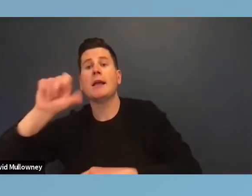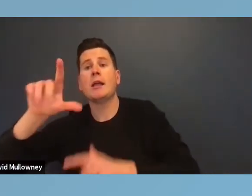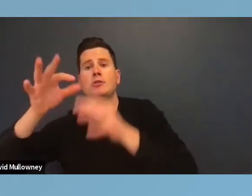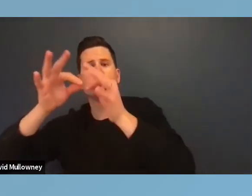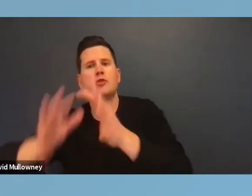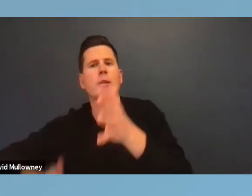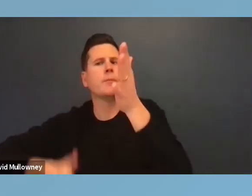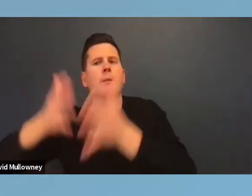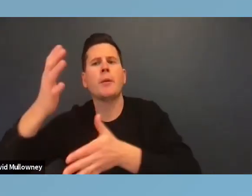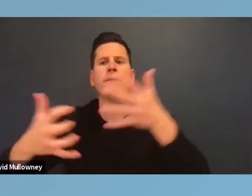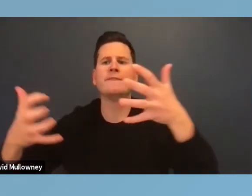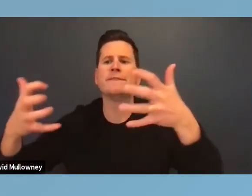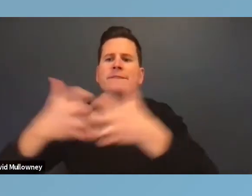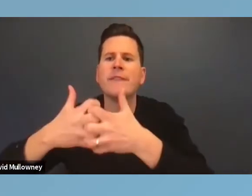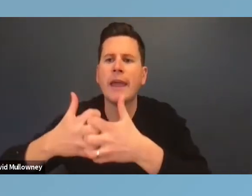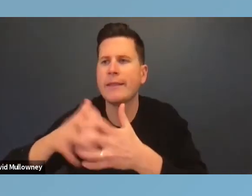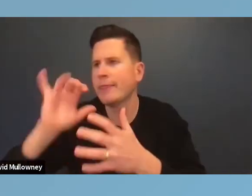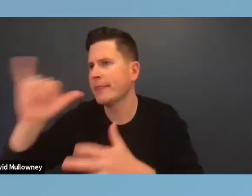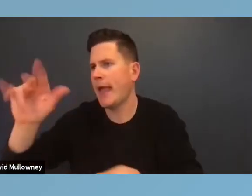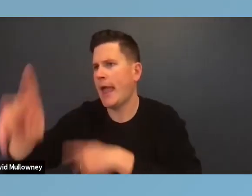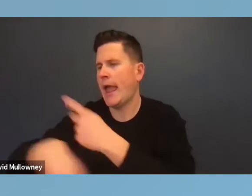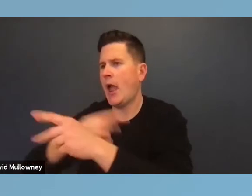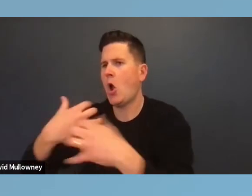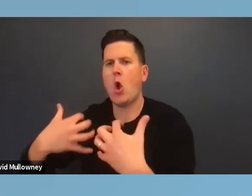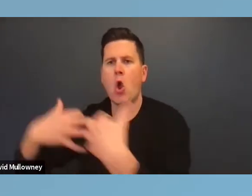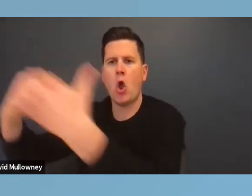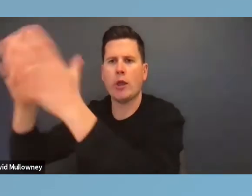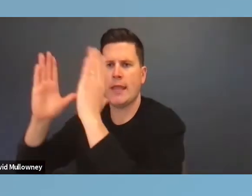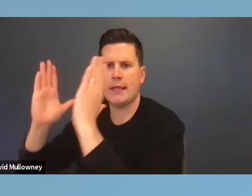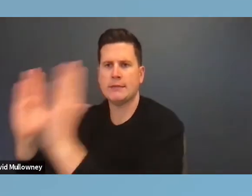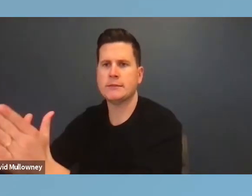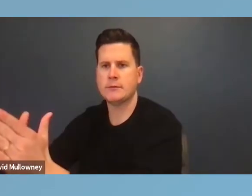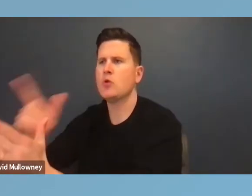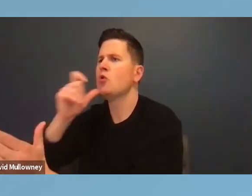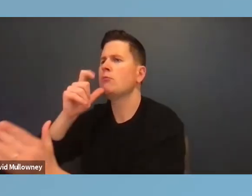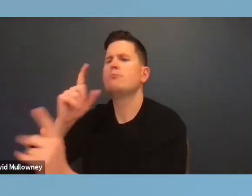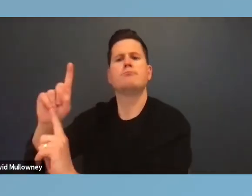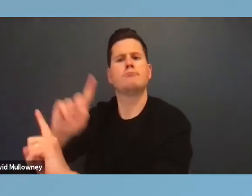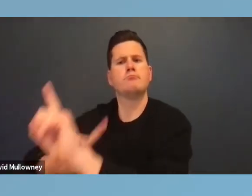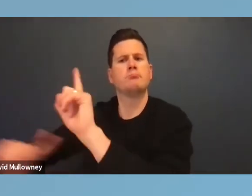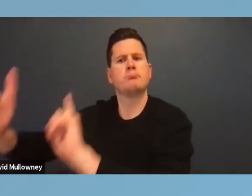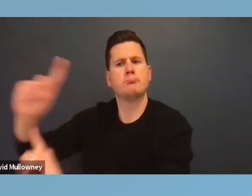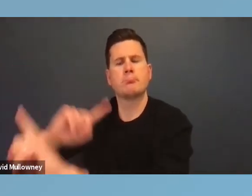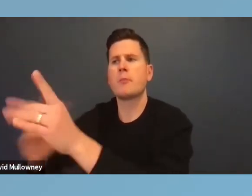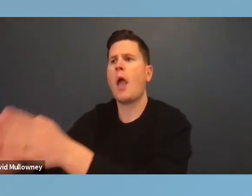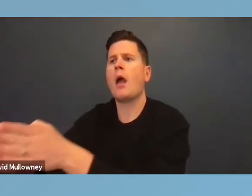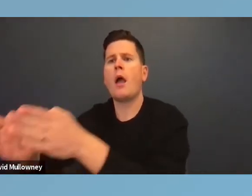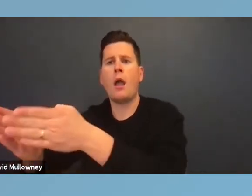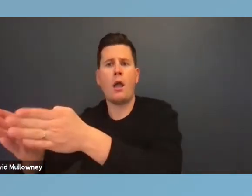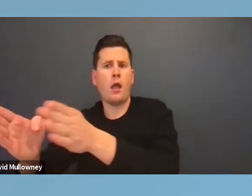is being presented. Their language matches the audience.